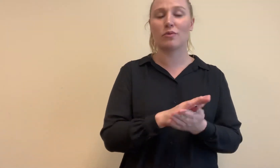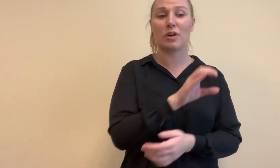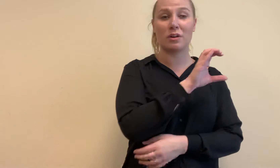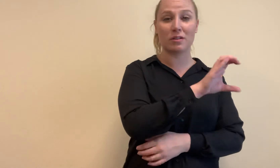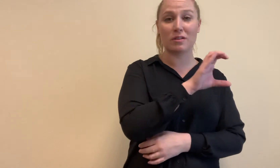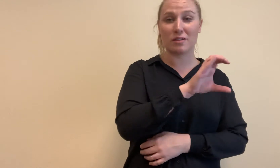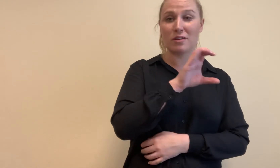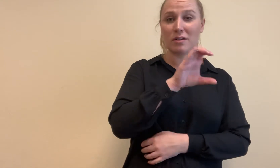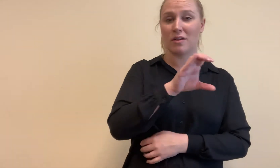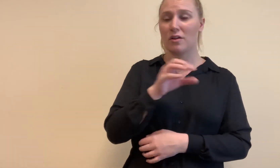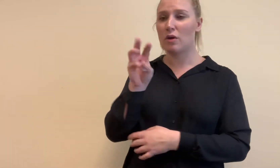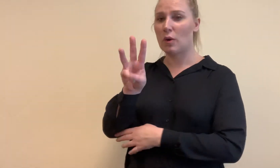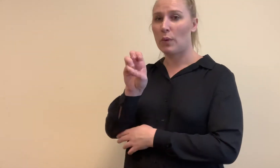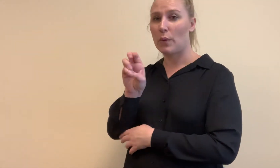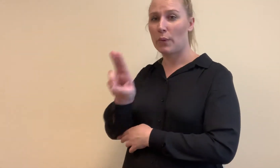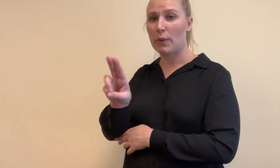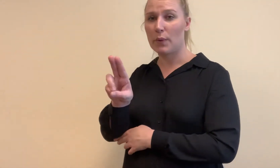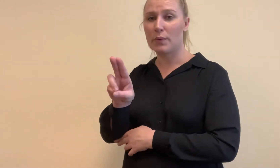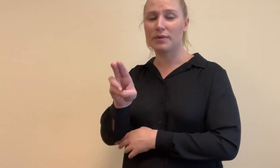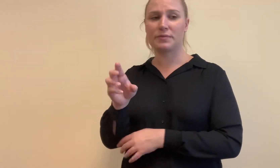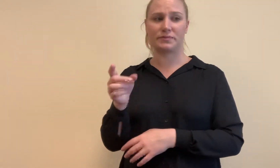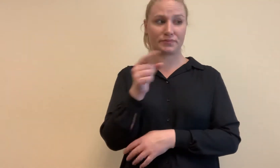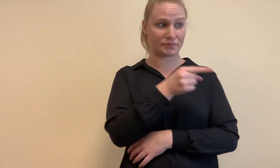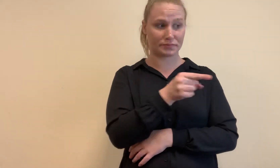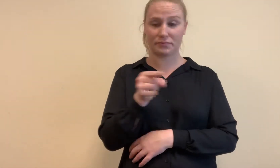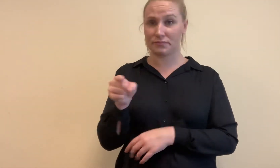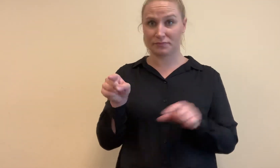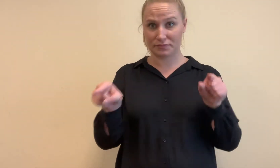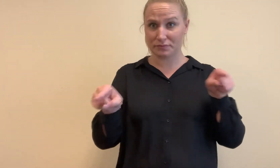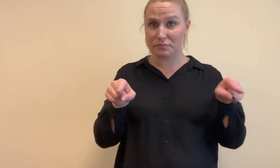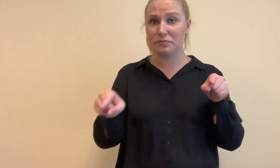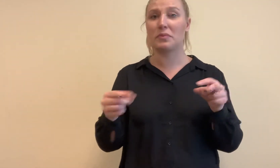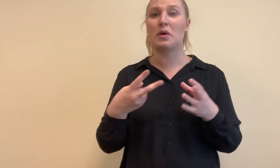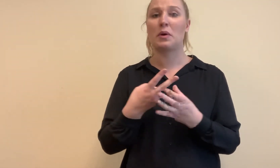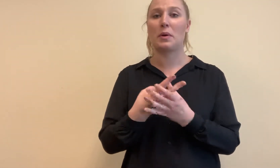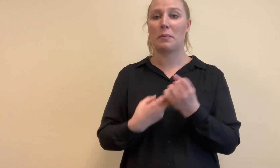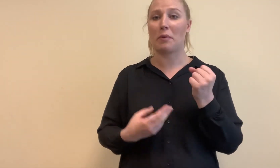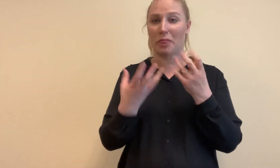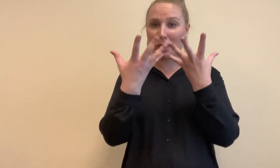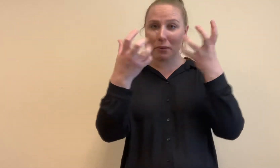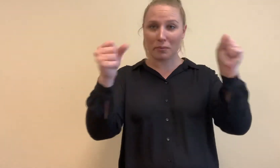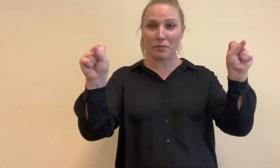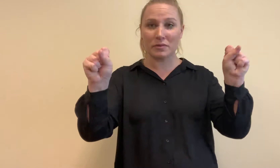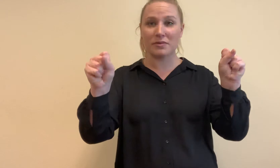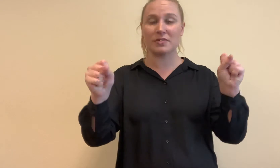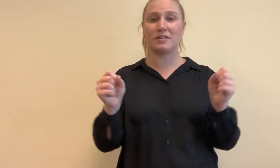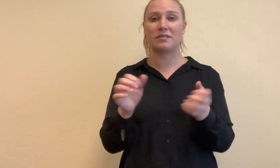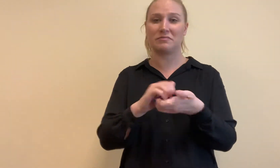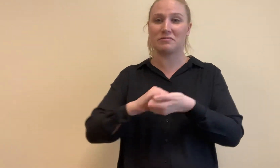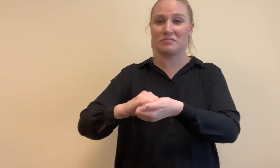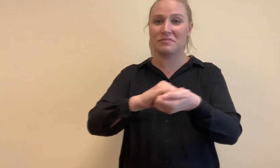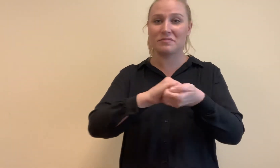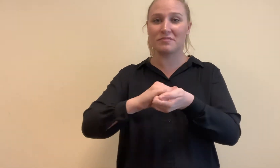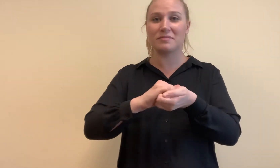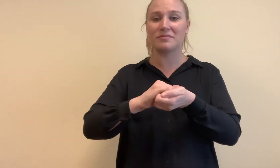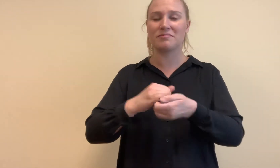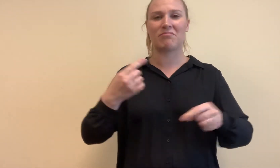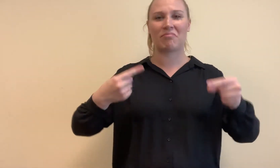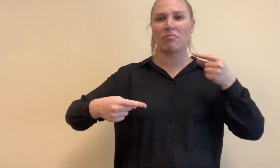and Western Oregon, not only do we have a place where literally we have the two presidents that work together, talk together, don't throw things at each